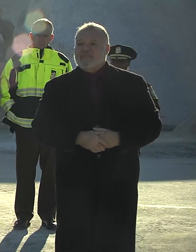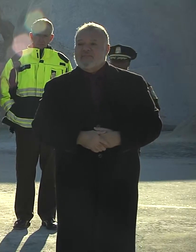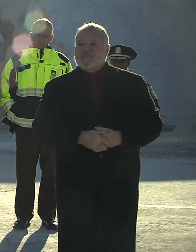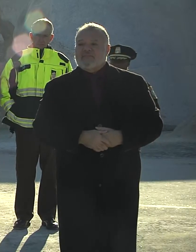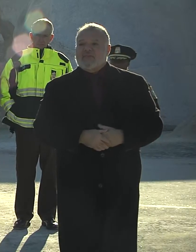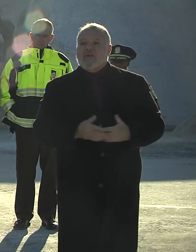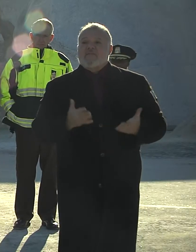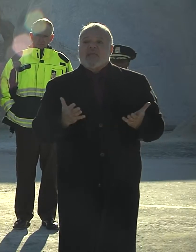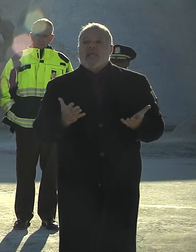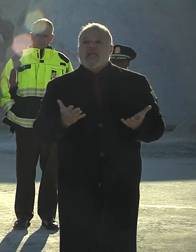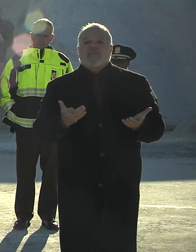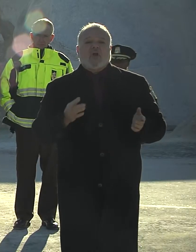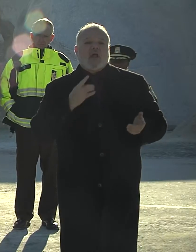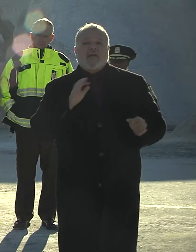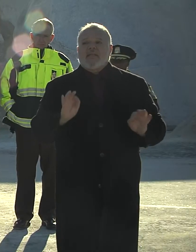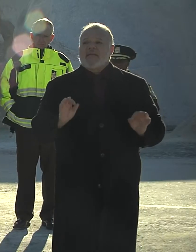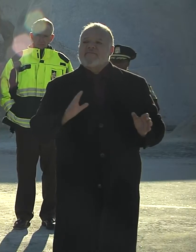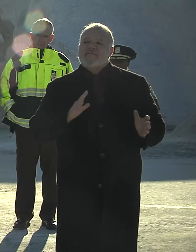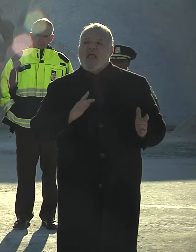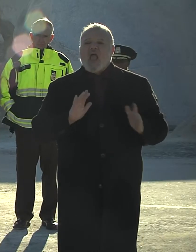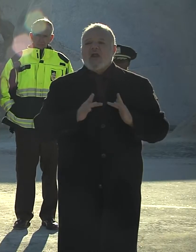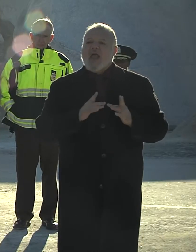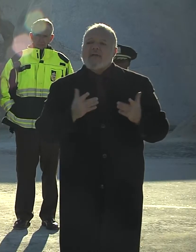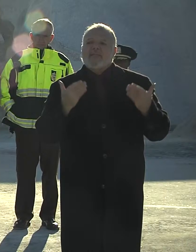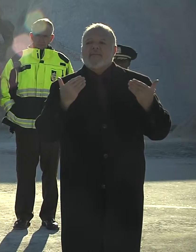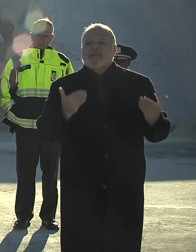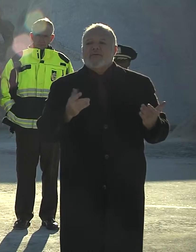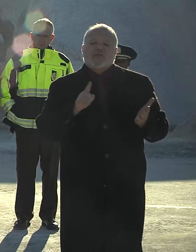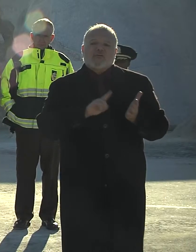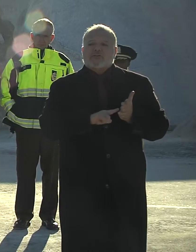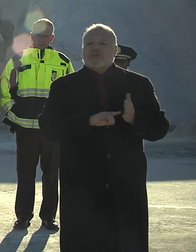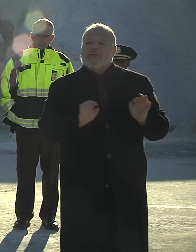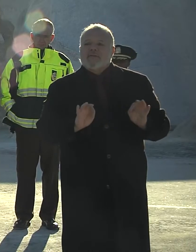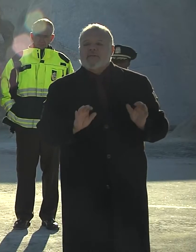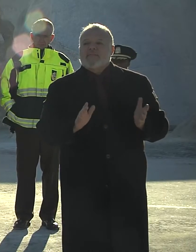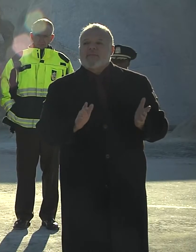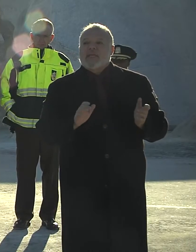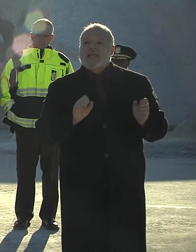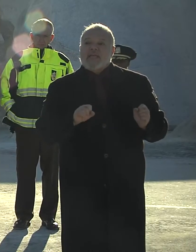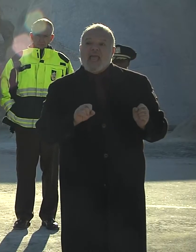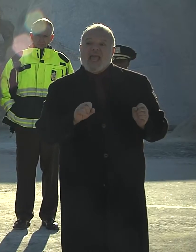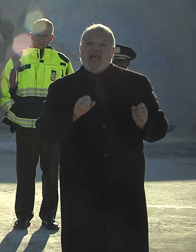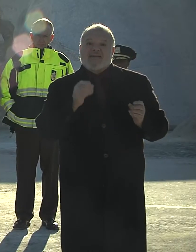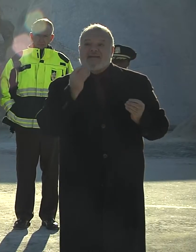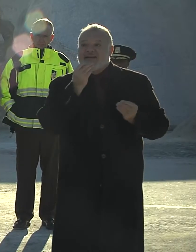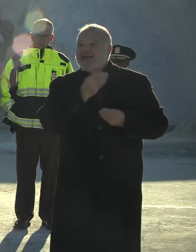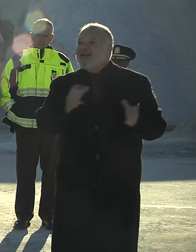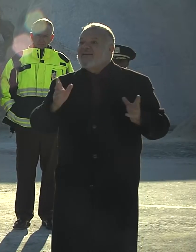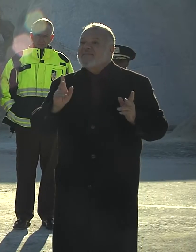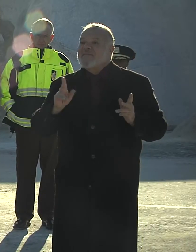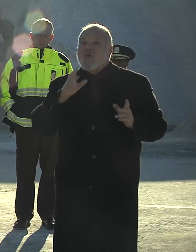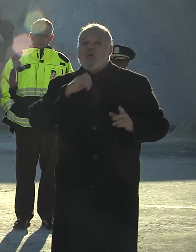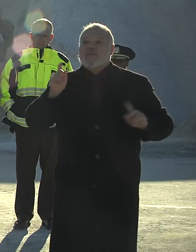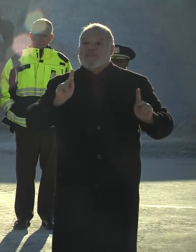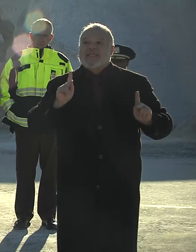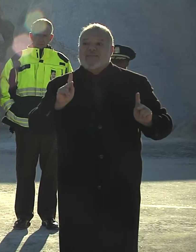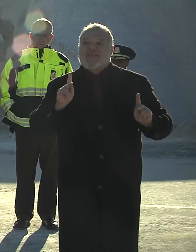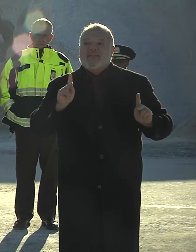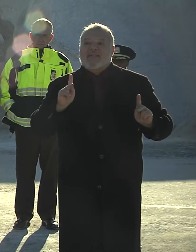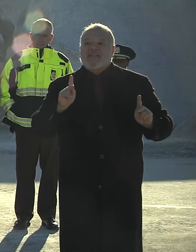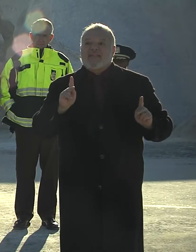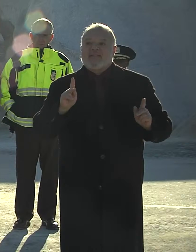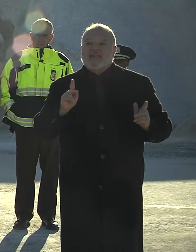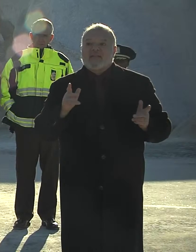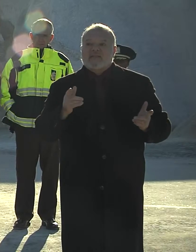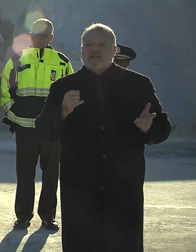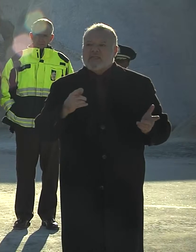easier going online and doing some of the search to reach out to the older folks in your life, to reach out to those folks who may not speak